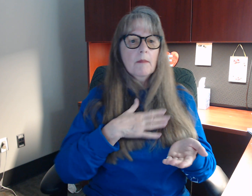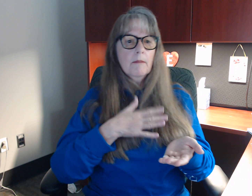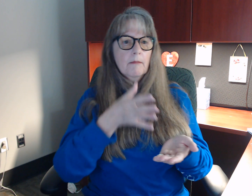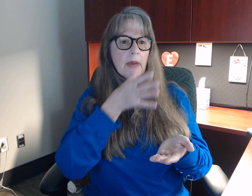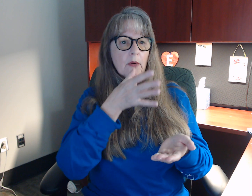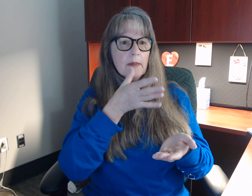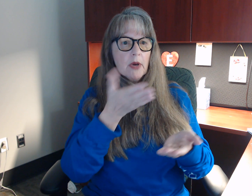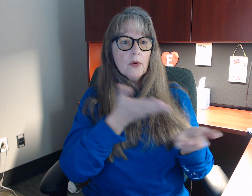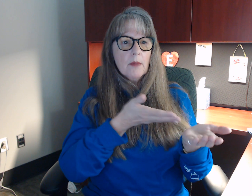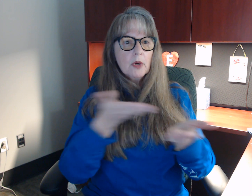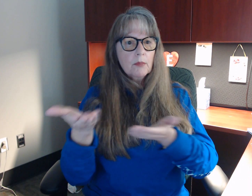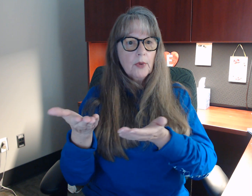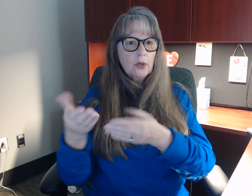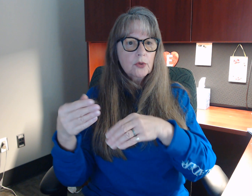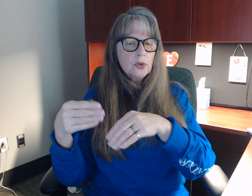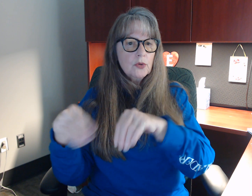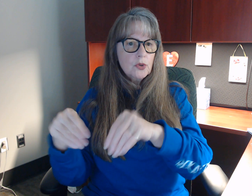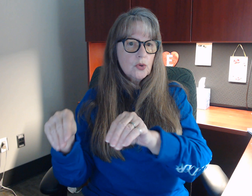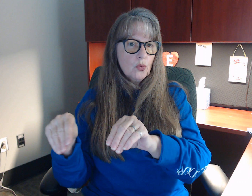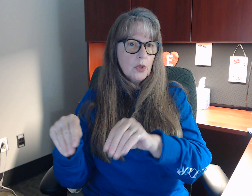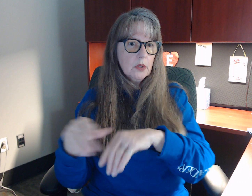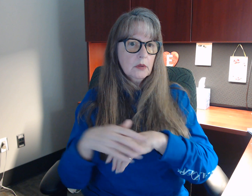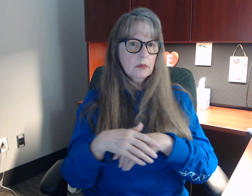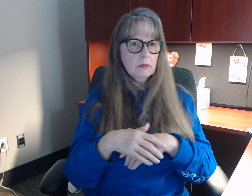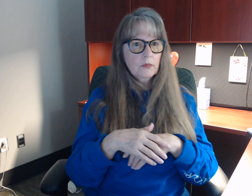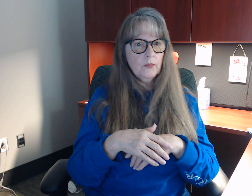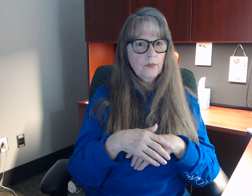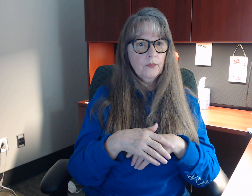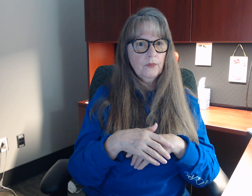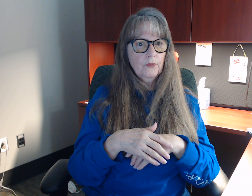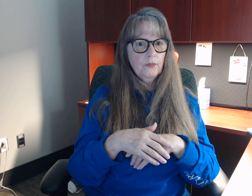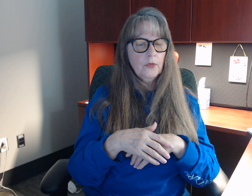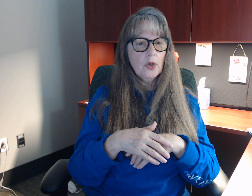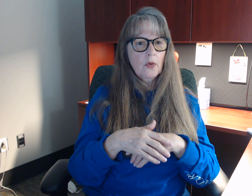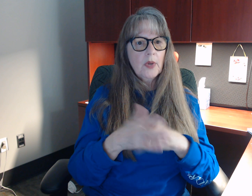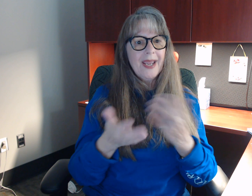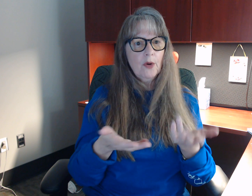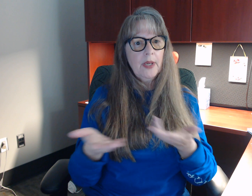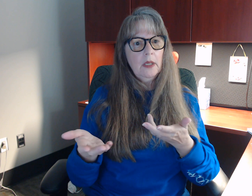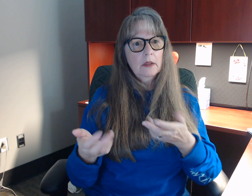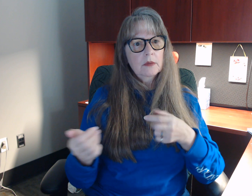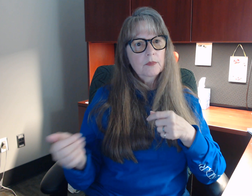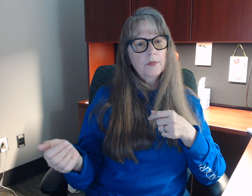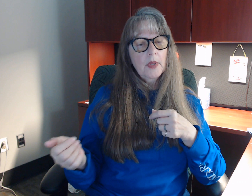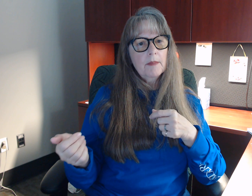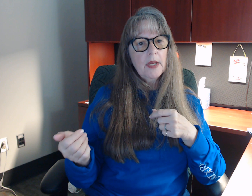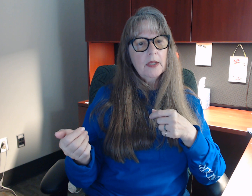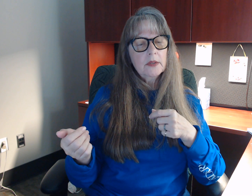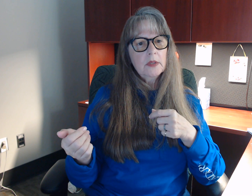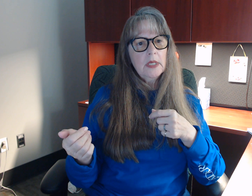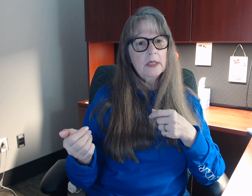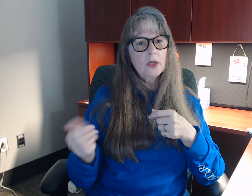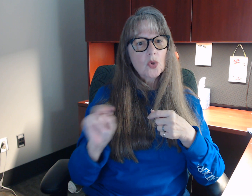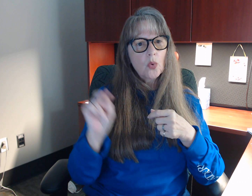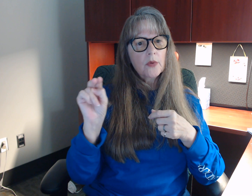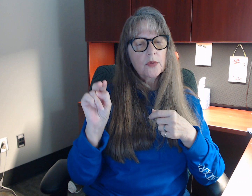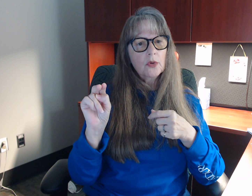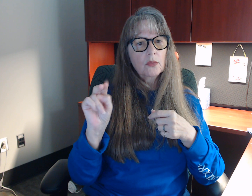My grandmother, I'm going to bring her to the store. You know, carry. But in the North, you